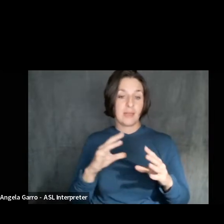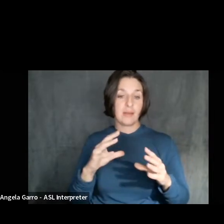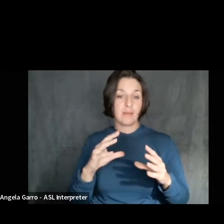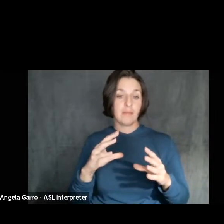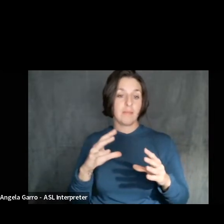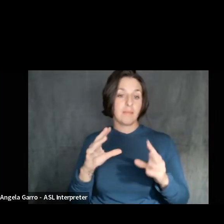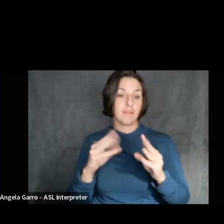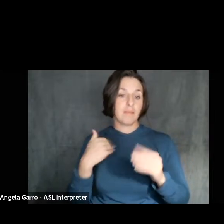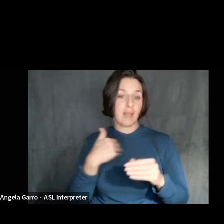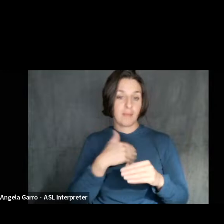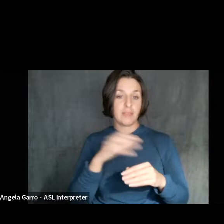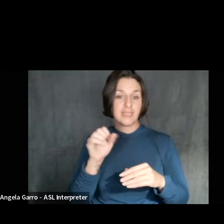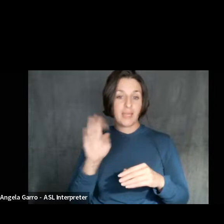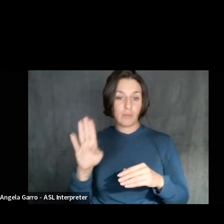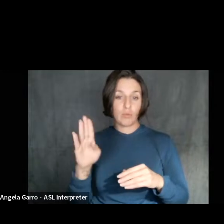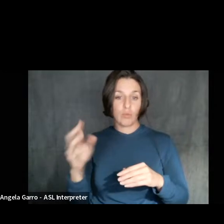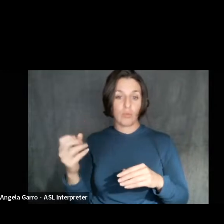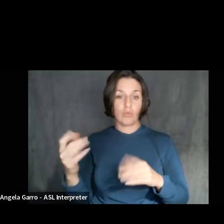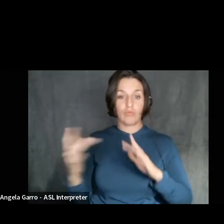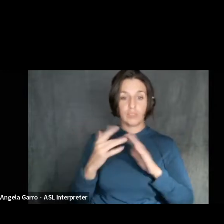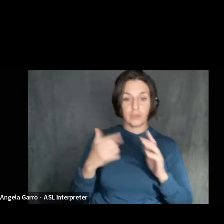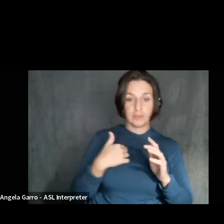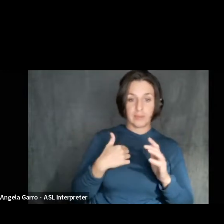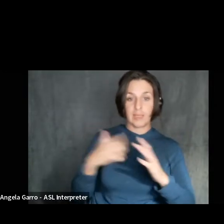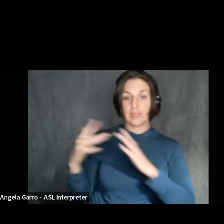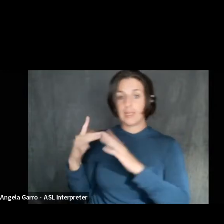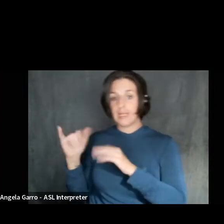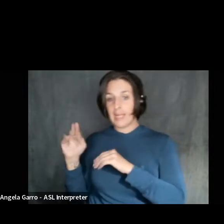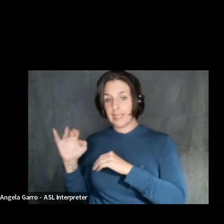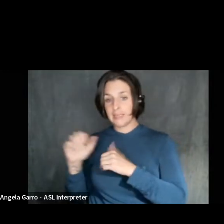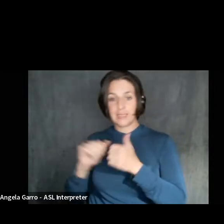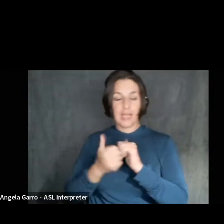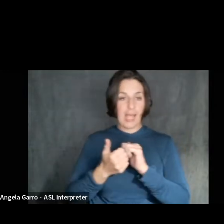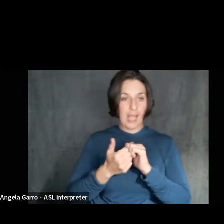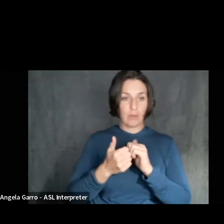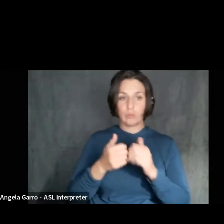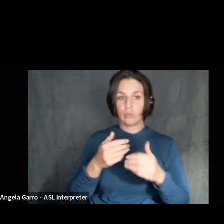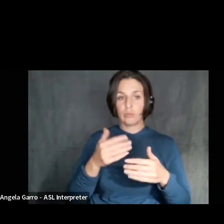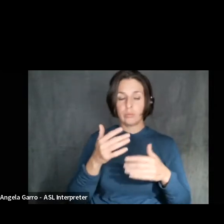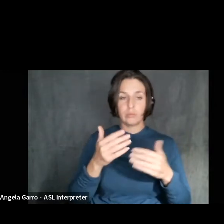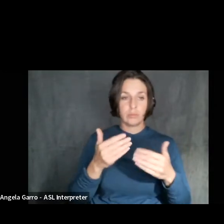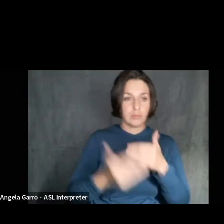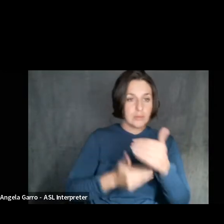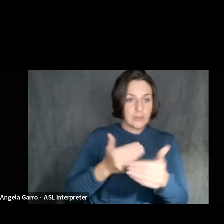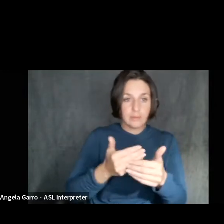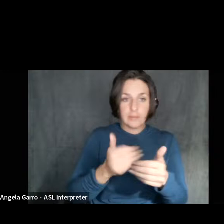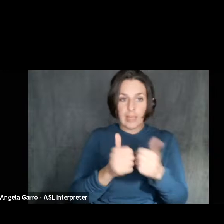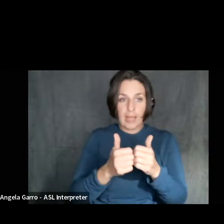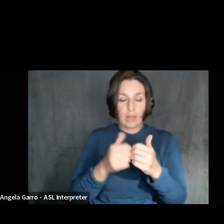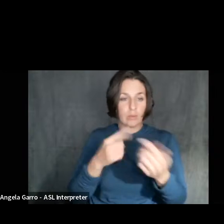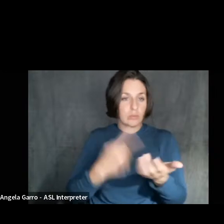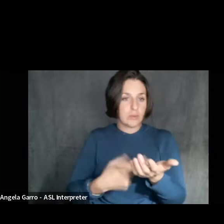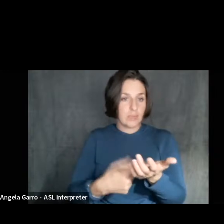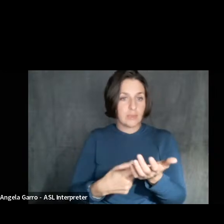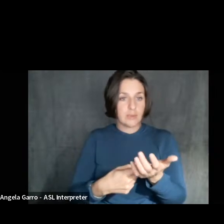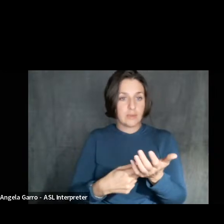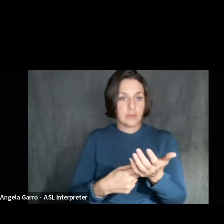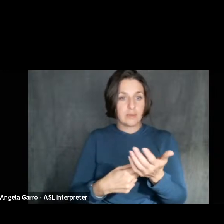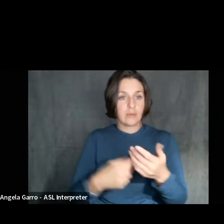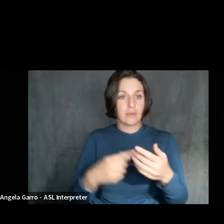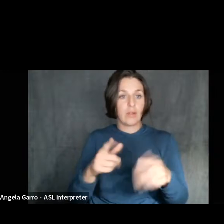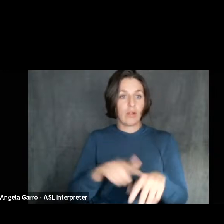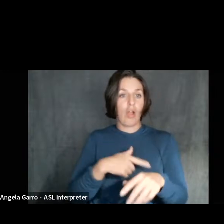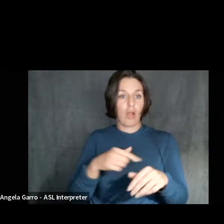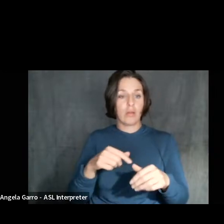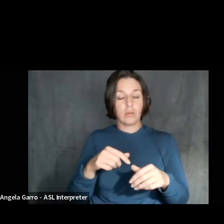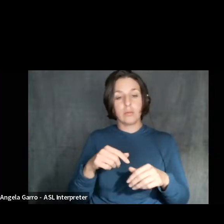Mr. Yancey Hawkins to ask about the steps to discuss this. A longstanding community member in